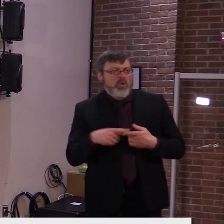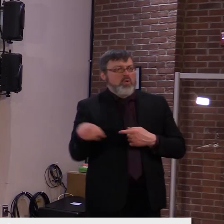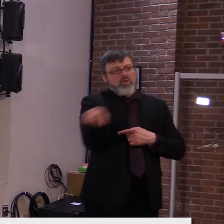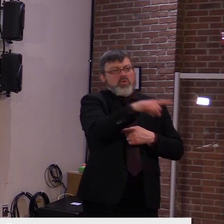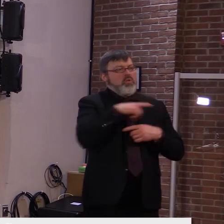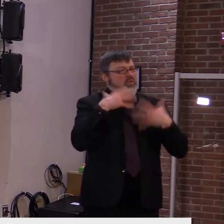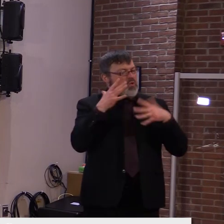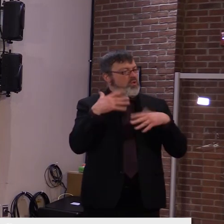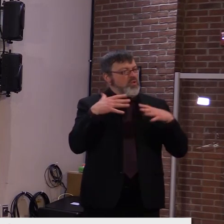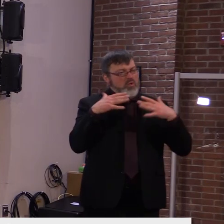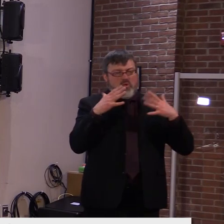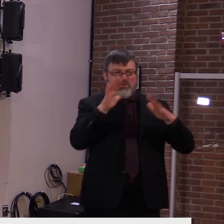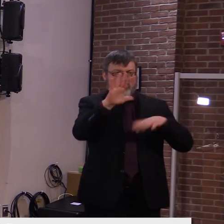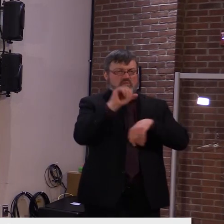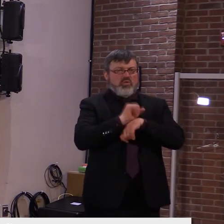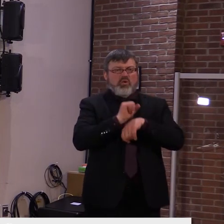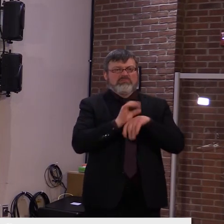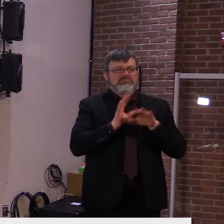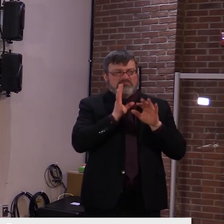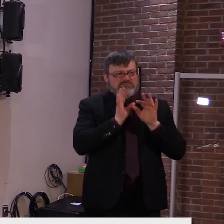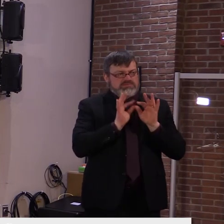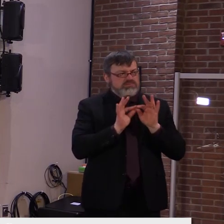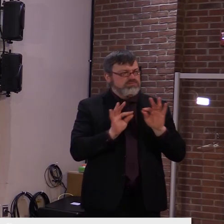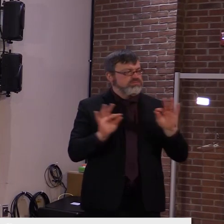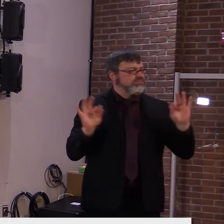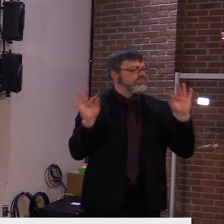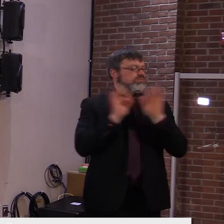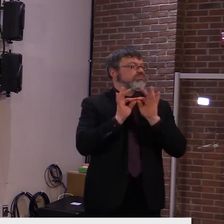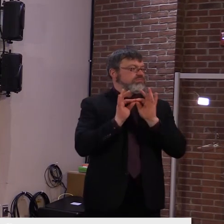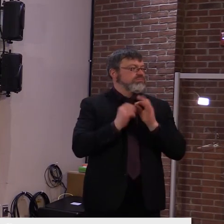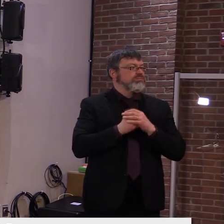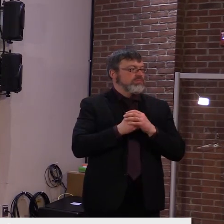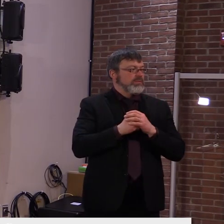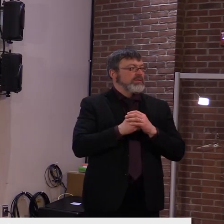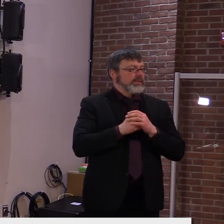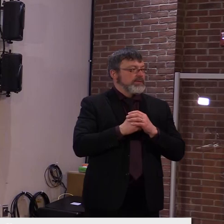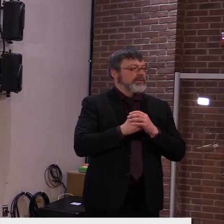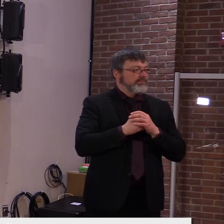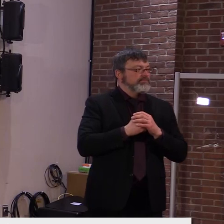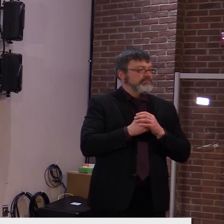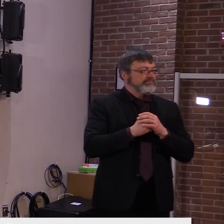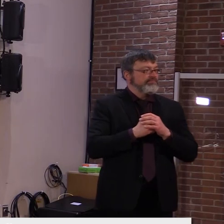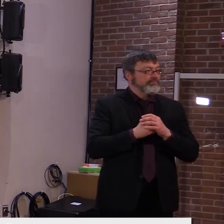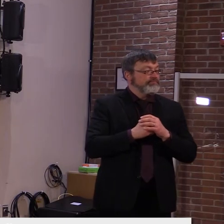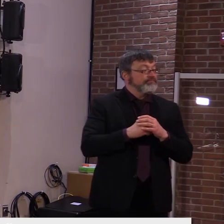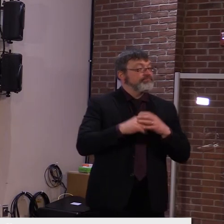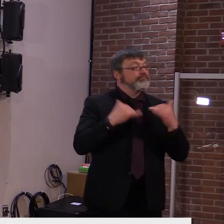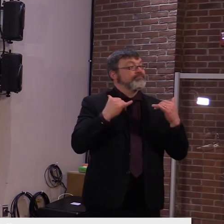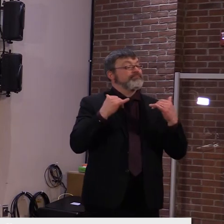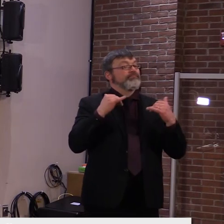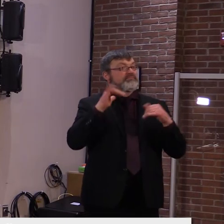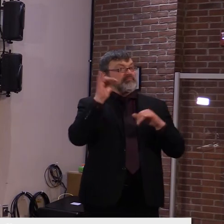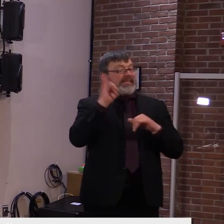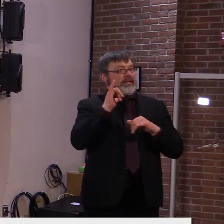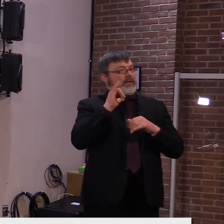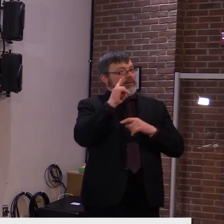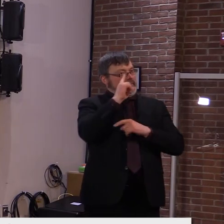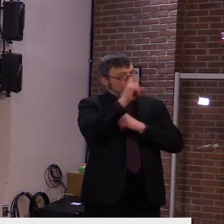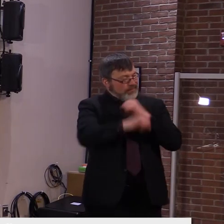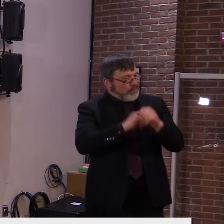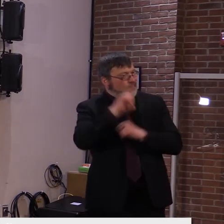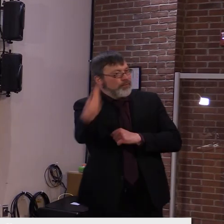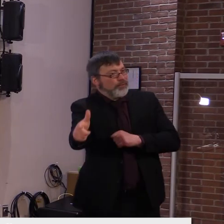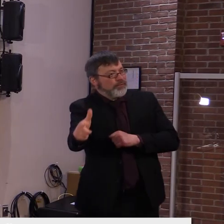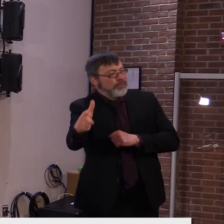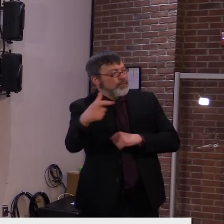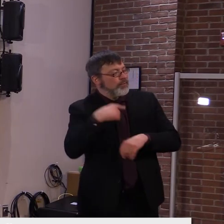This anniversary is also a time for us all to take stock of where we are today. Yes, vaccinations are being